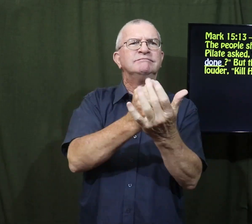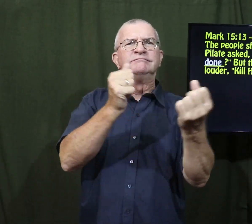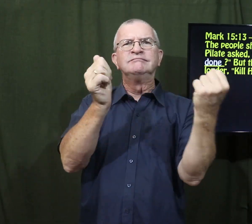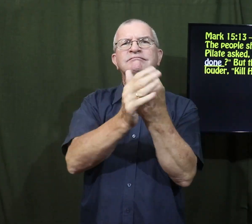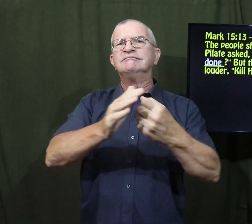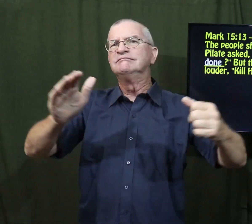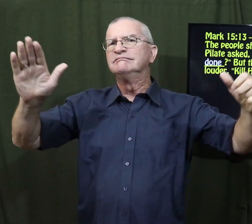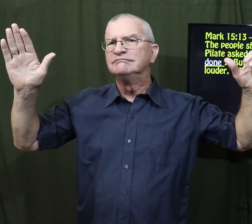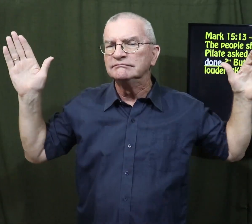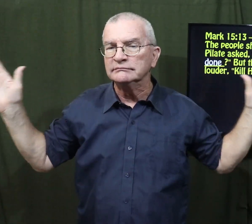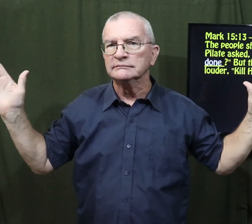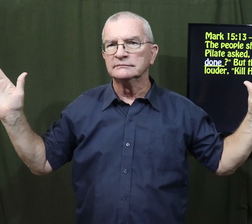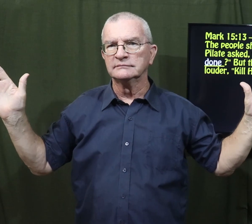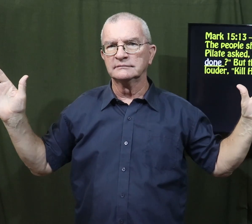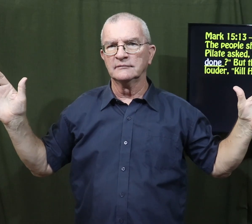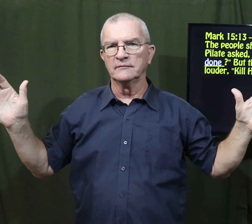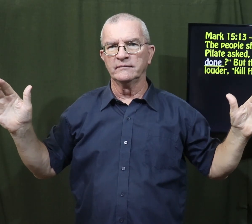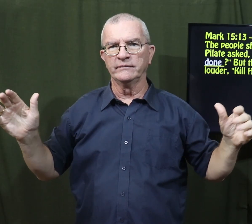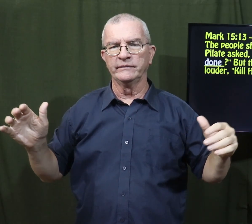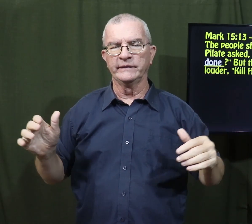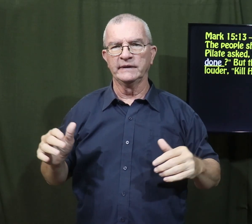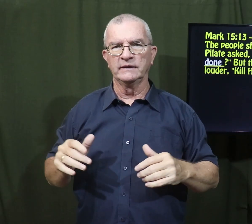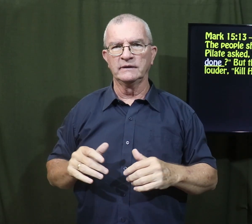cross. Crucify him.